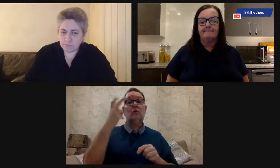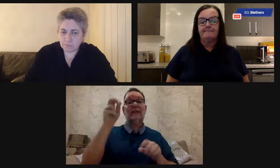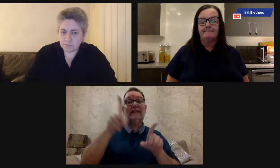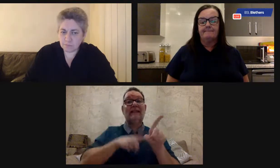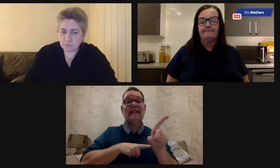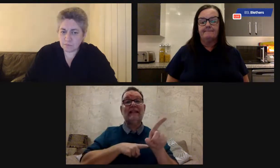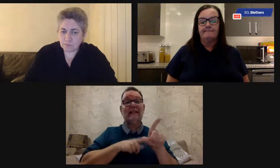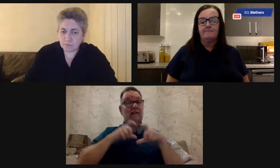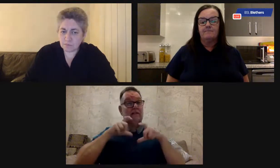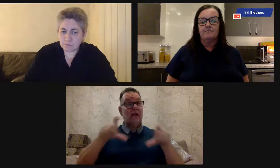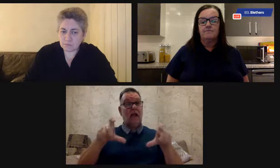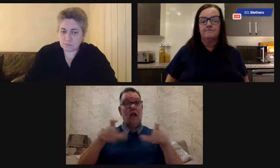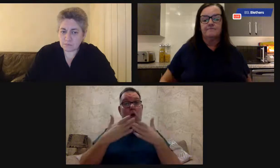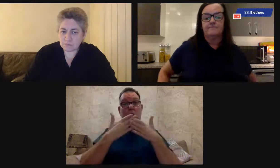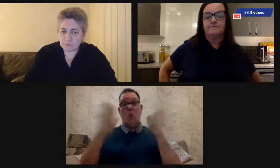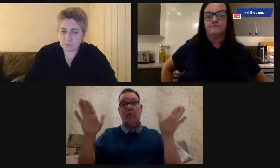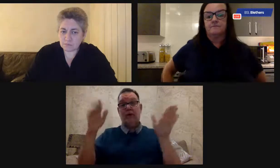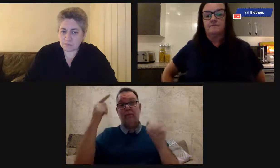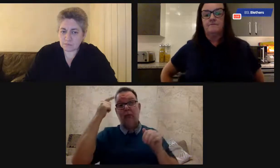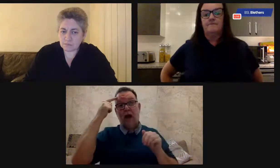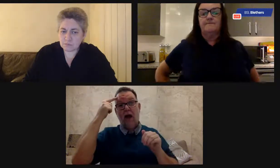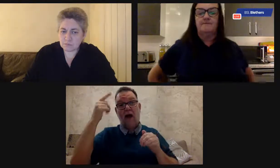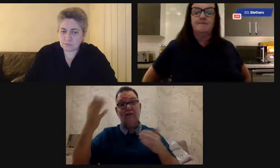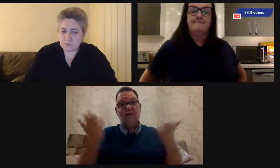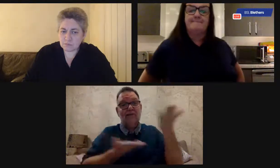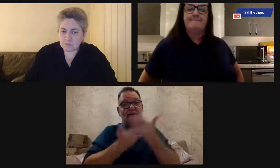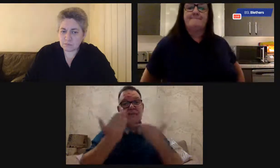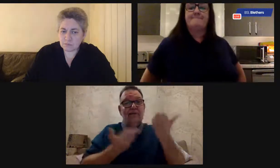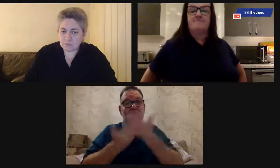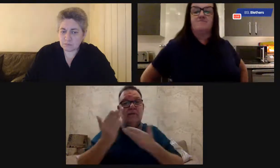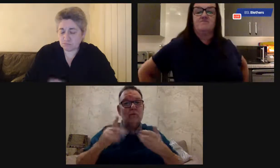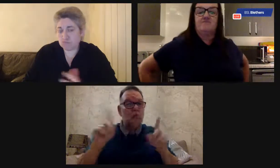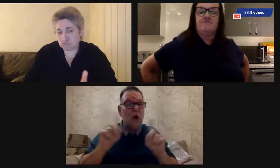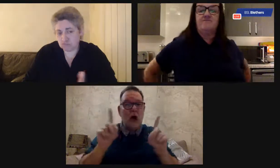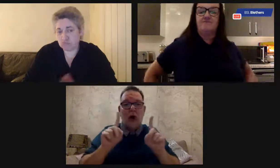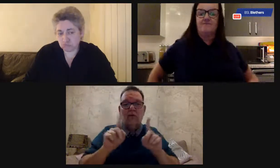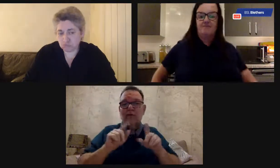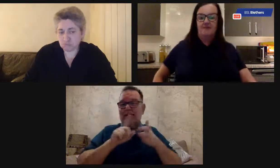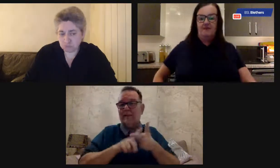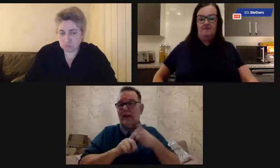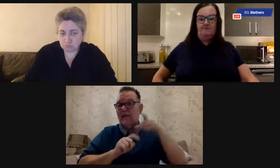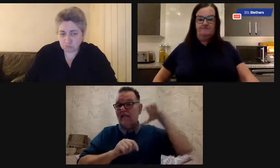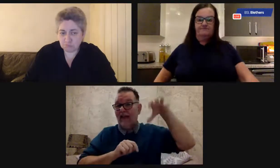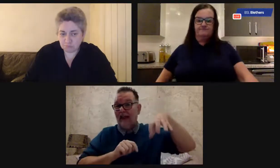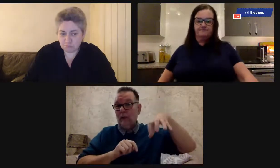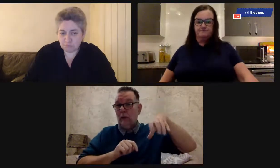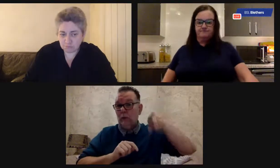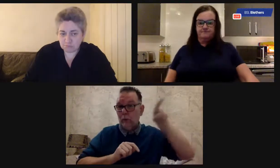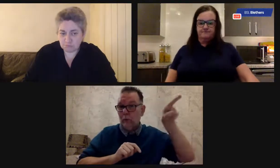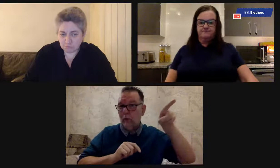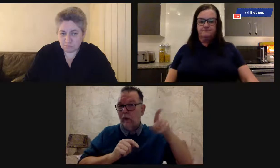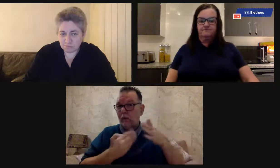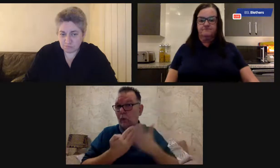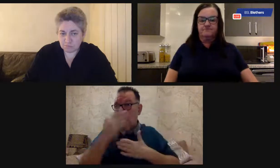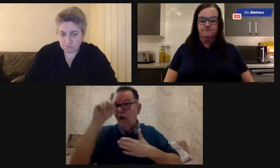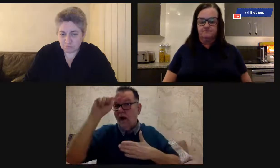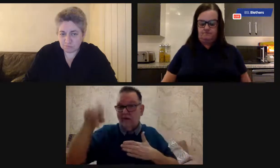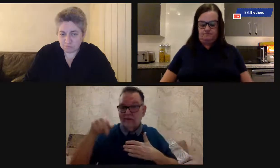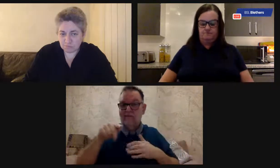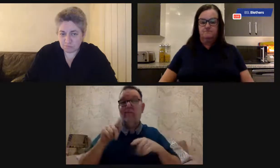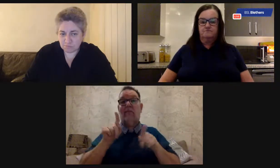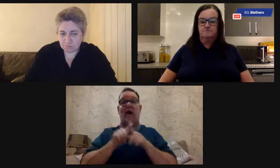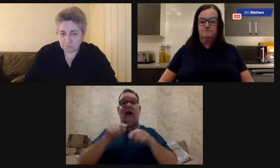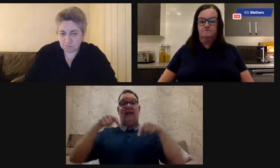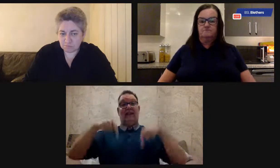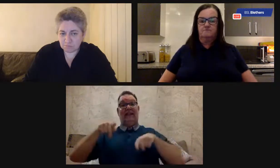dart competition later on. In 20 years, oh, sorry, in 20 years, sorry, we've still, for